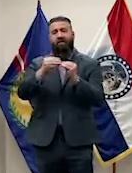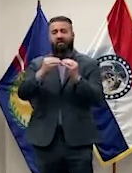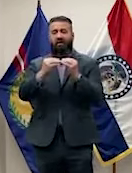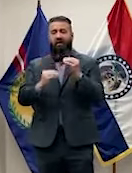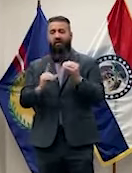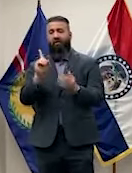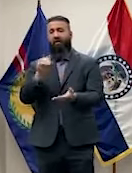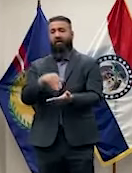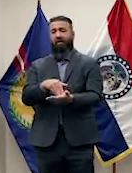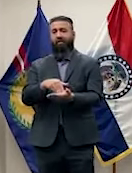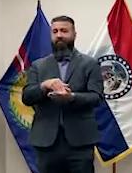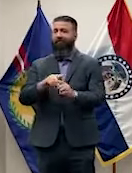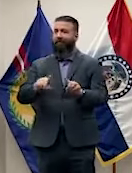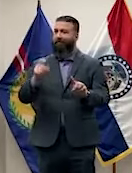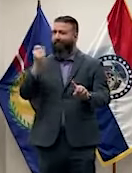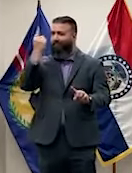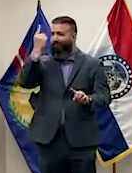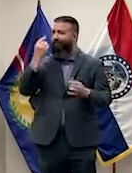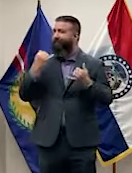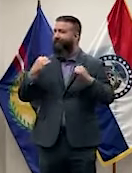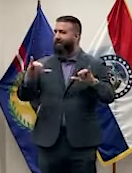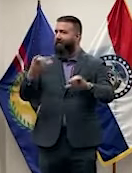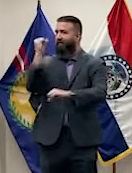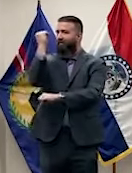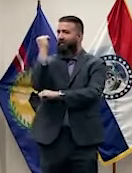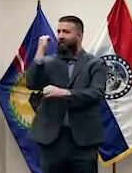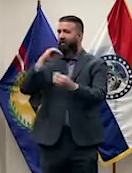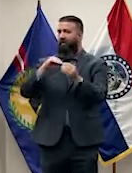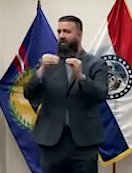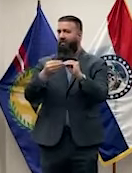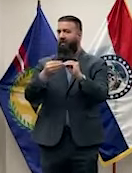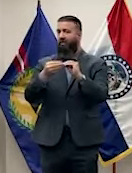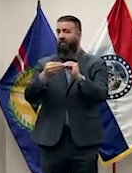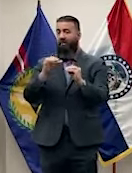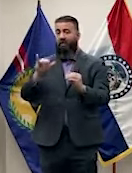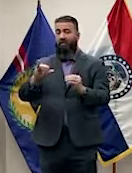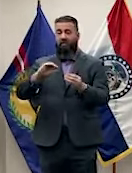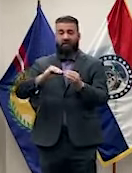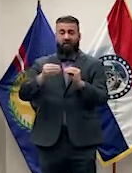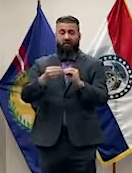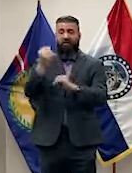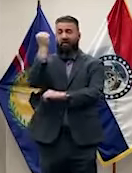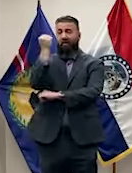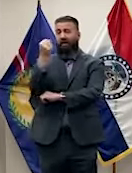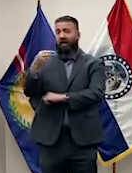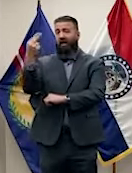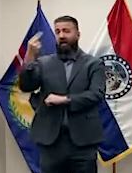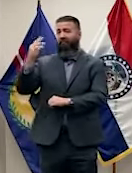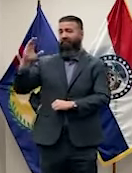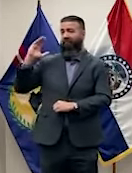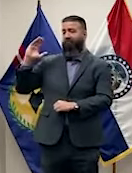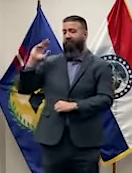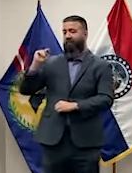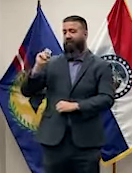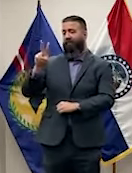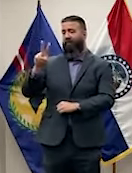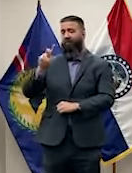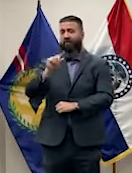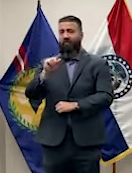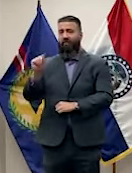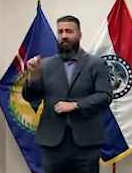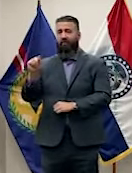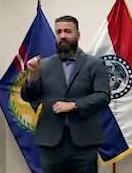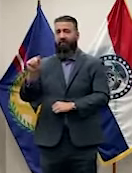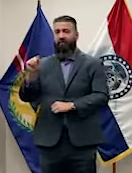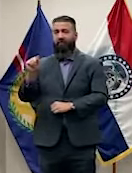we're still at record numbers. And these numbers were record highs back in November of 2020, and nowhere close to where we were